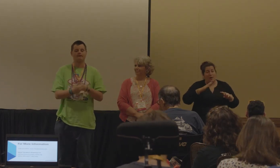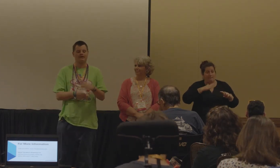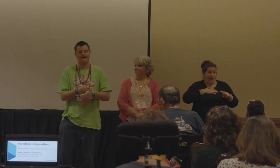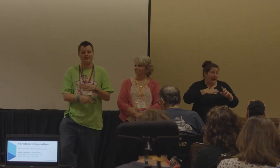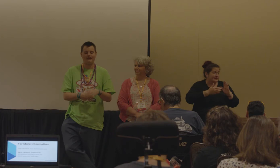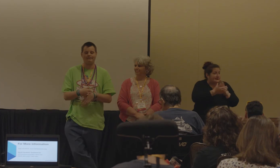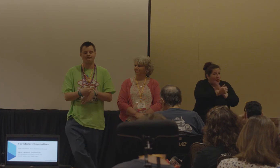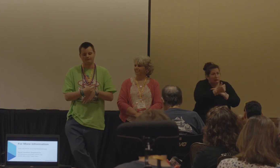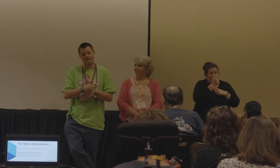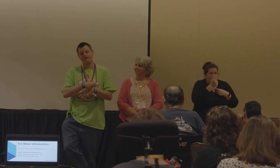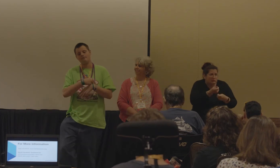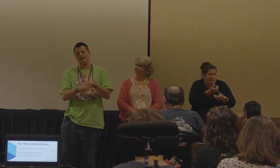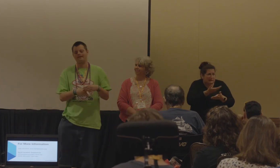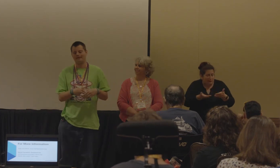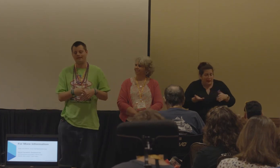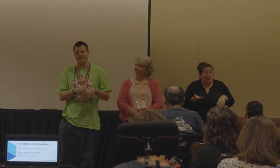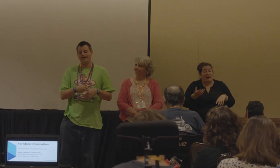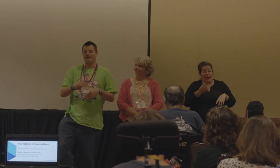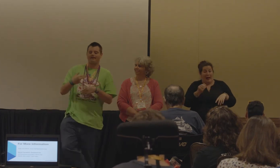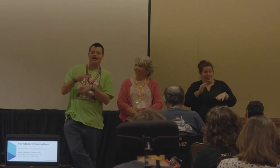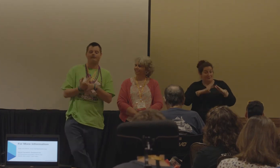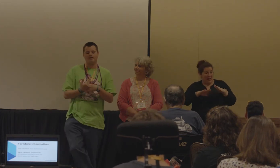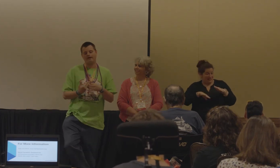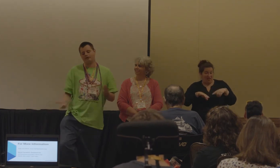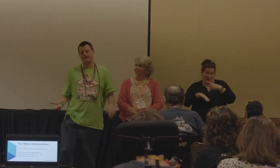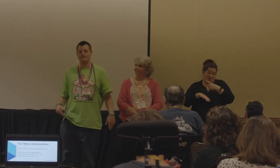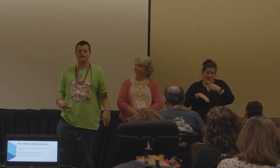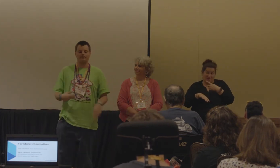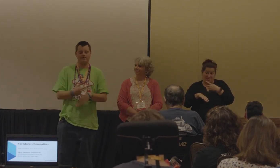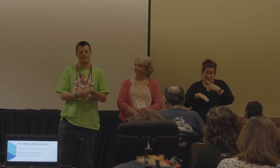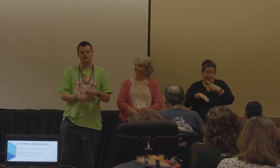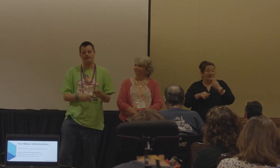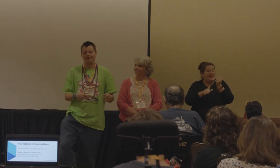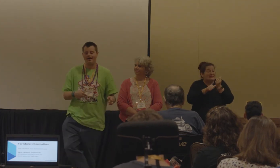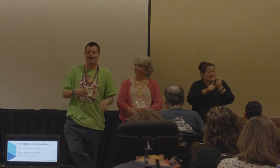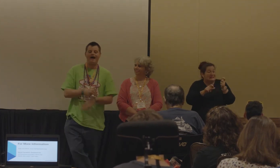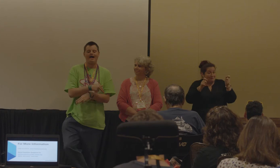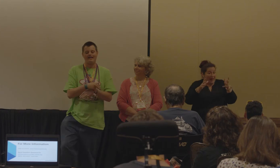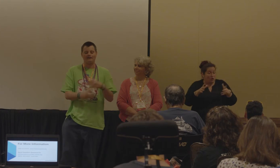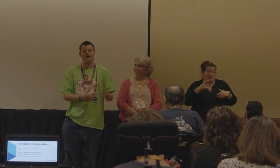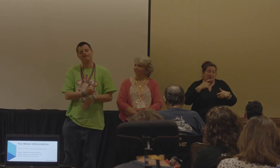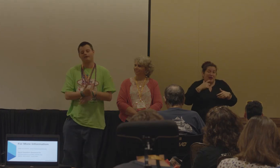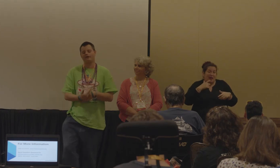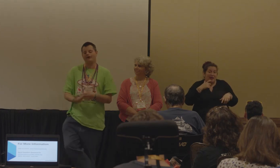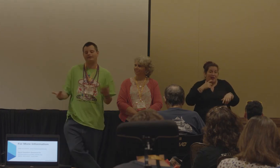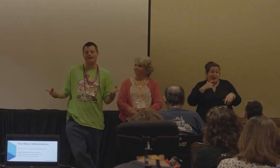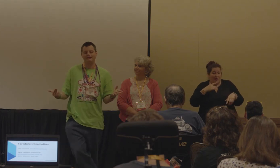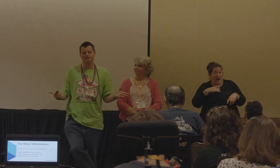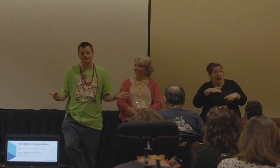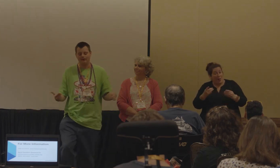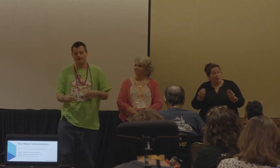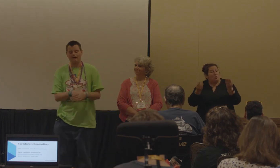with something, and basically it was assistant manager. The assistant manager was like, I'd like to offer you the